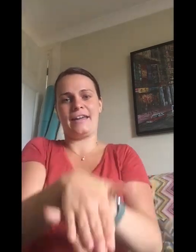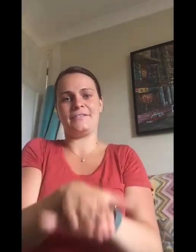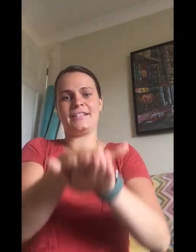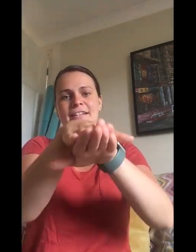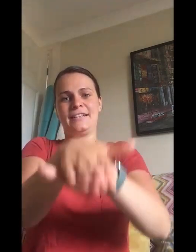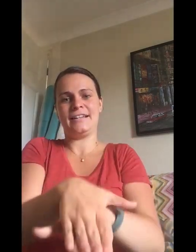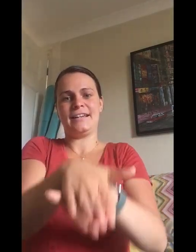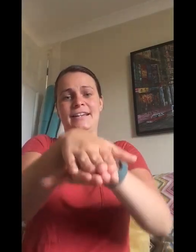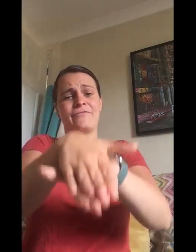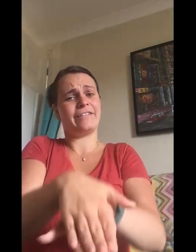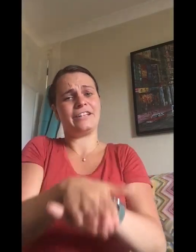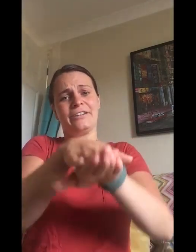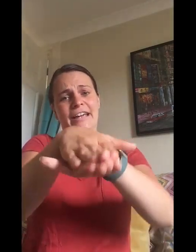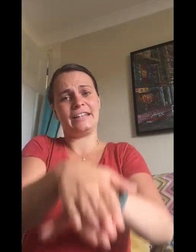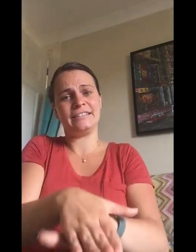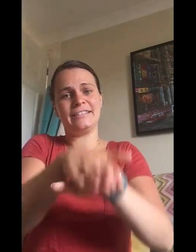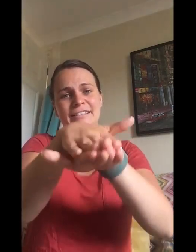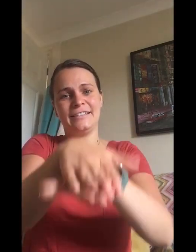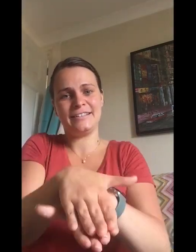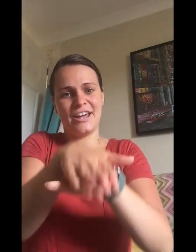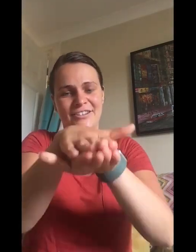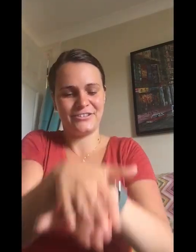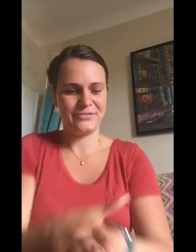waves. He's very cute again. Turtle.